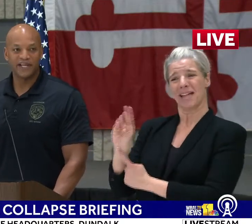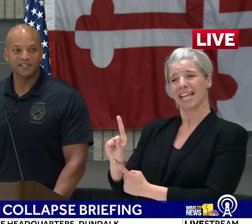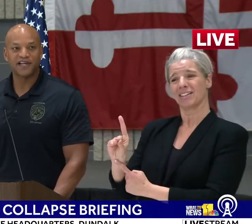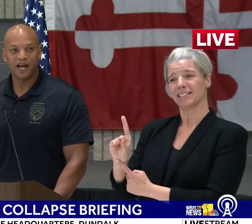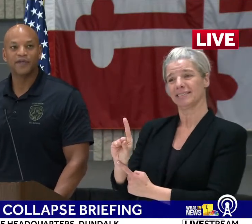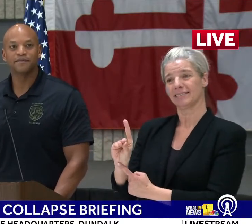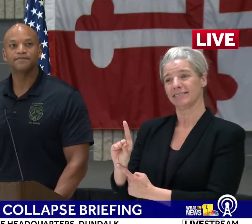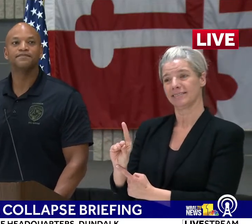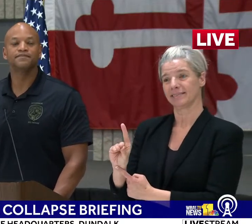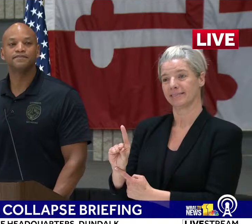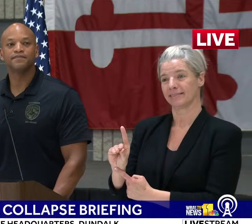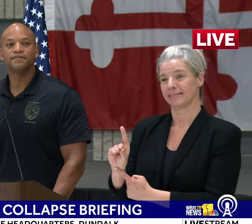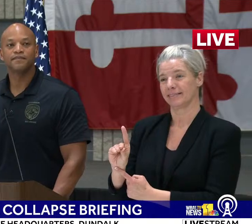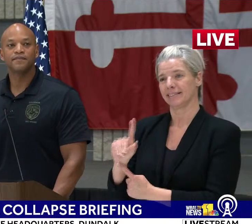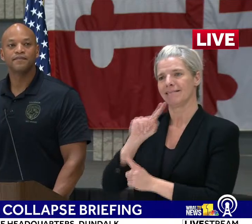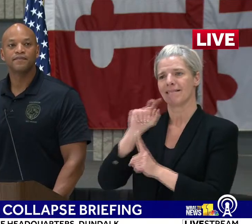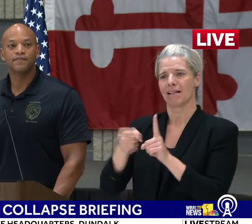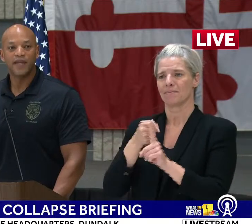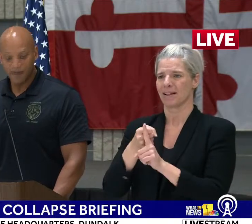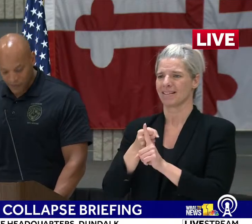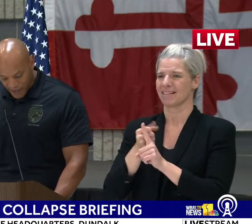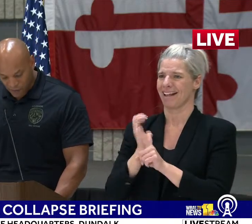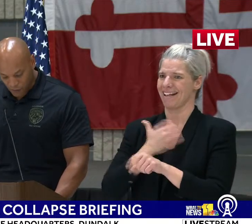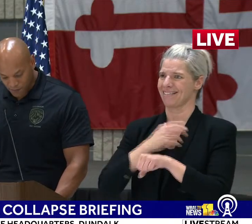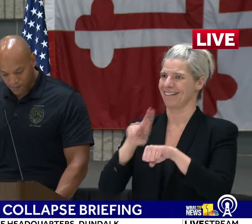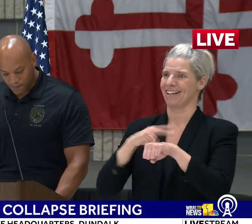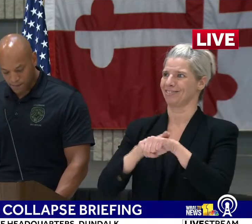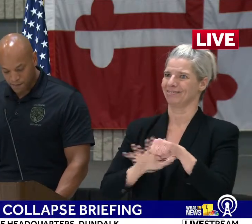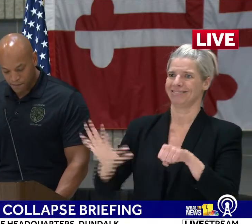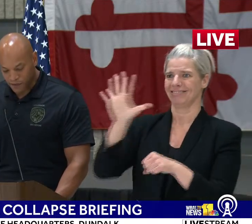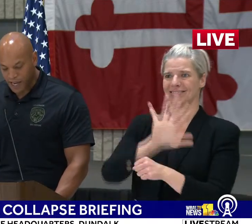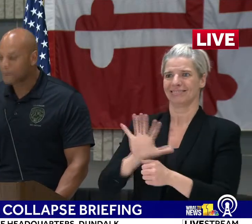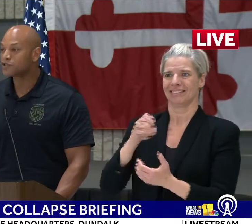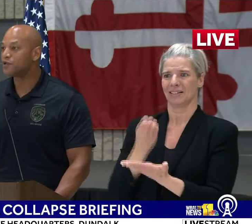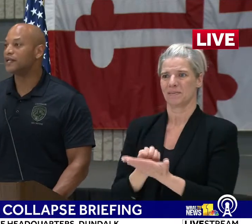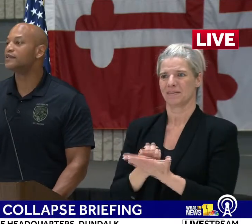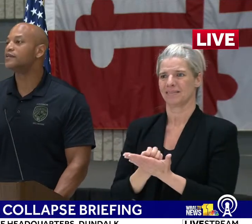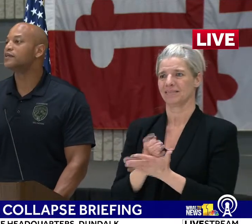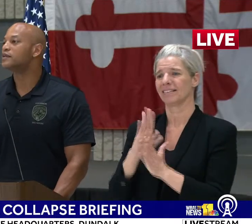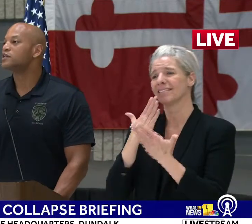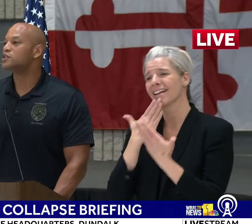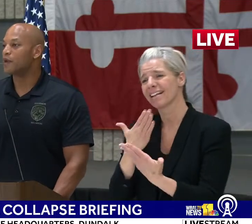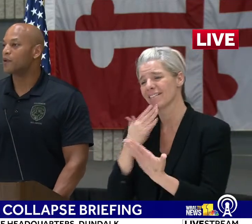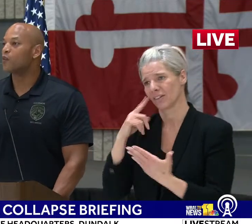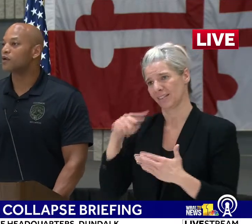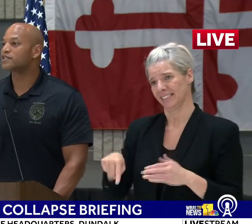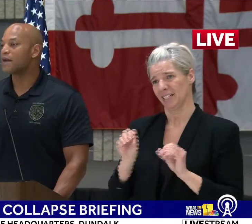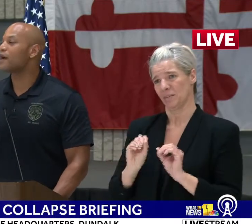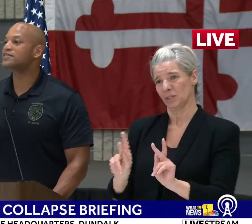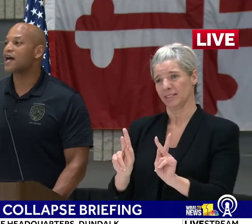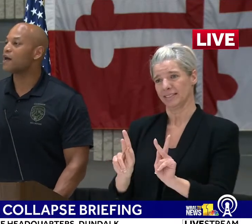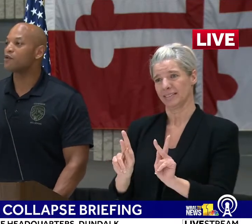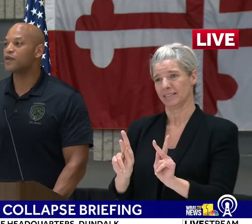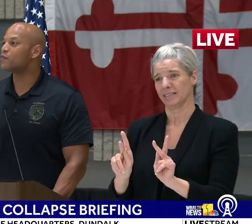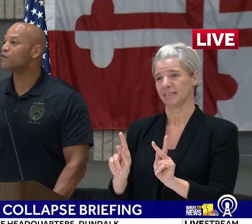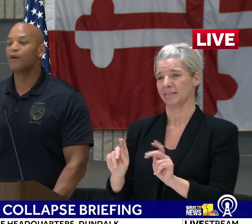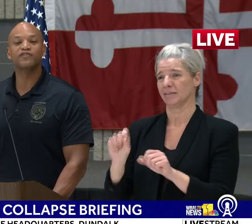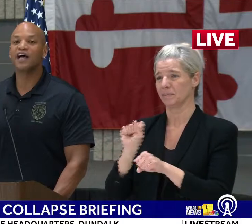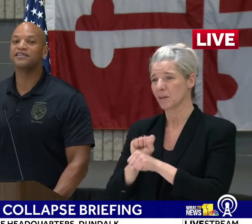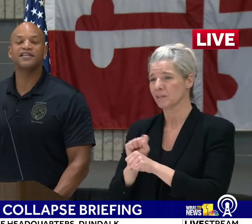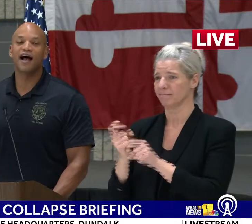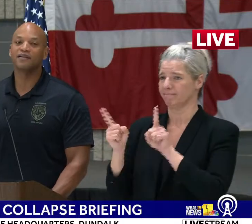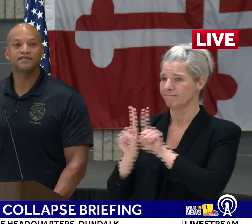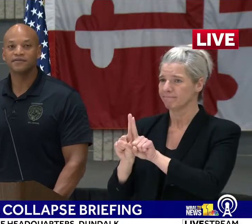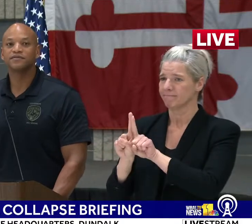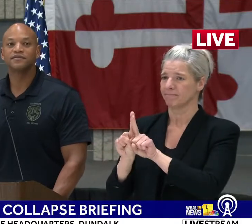That was a strike to our nation's economy. And I'm thankful for the opportunity to be able to work side by side with